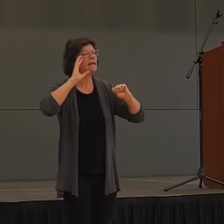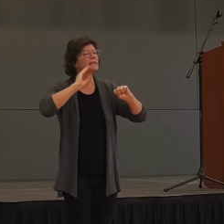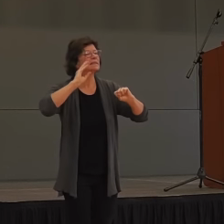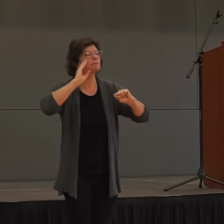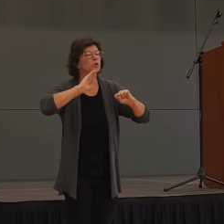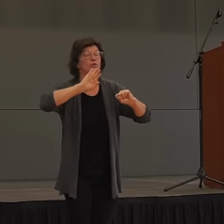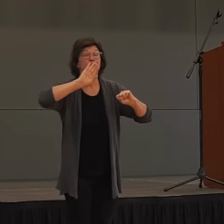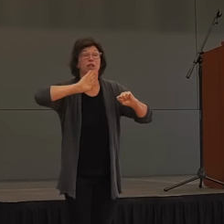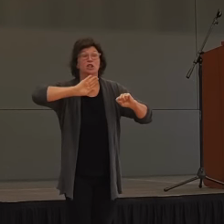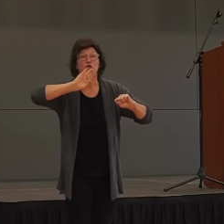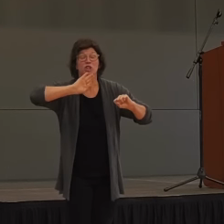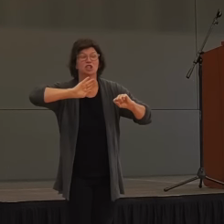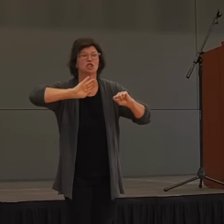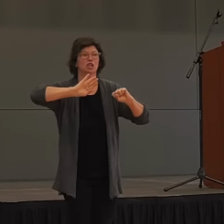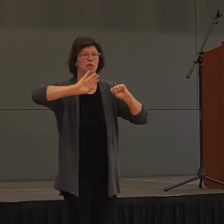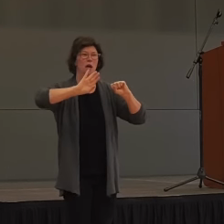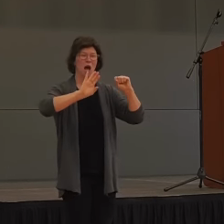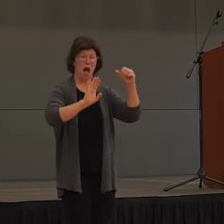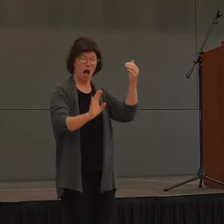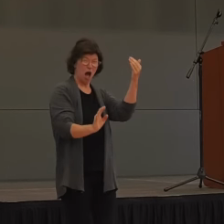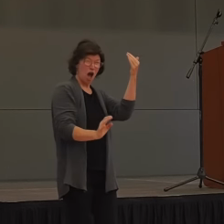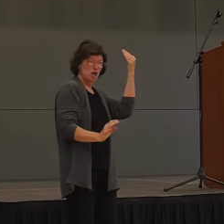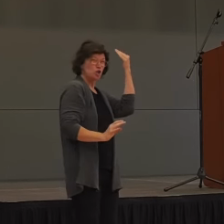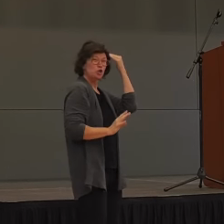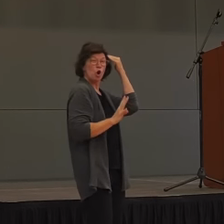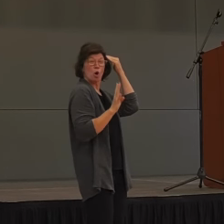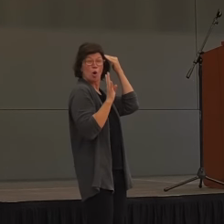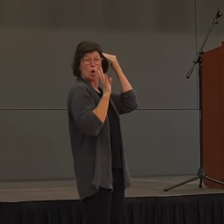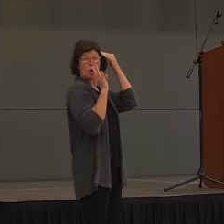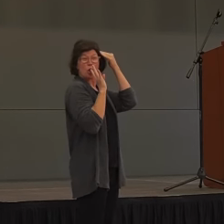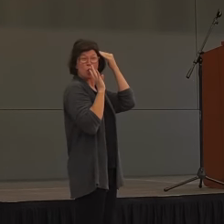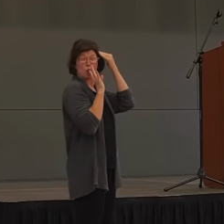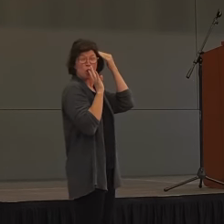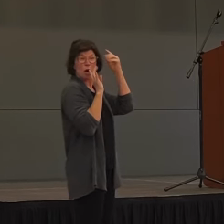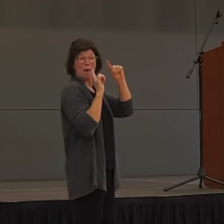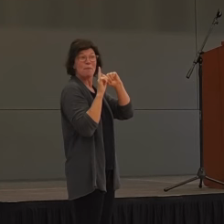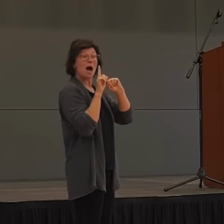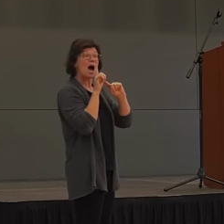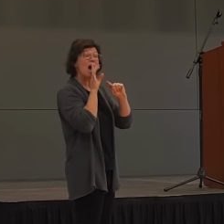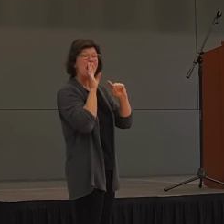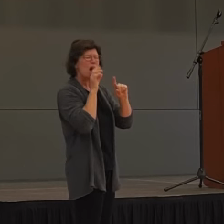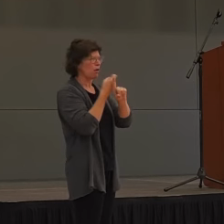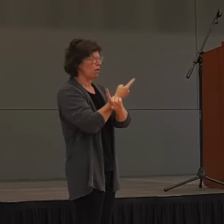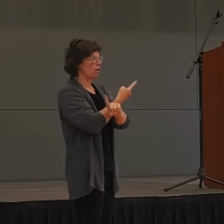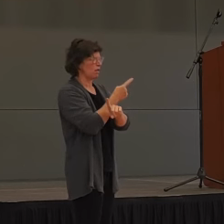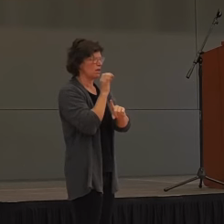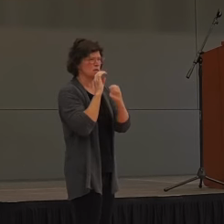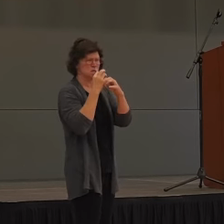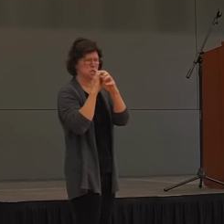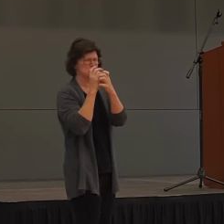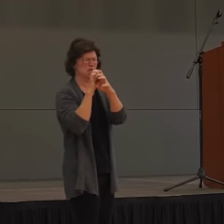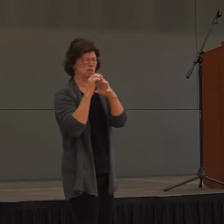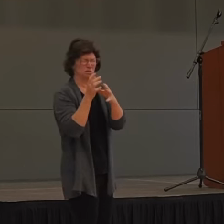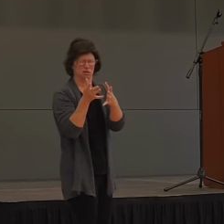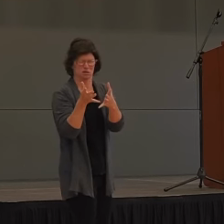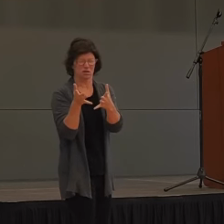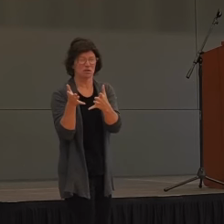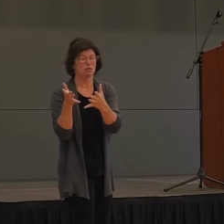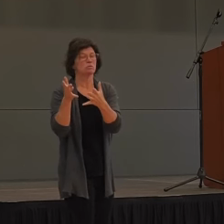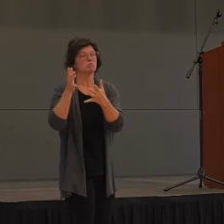of knowing what to say, but having the words come out all wrong, right? This is